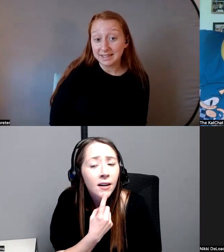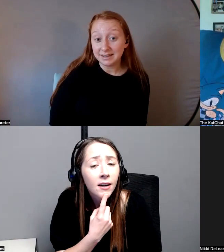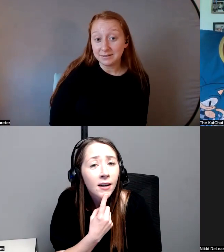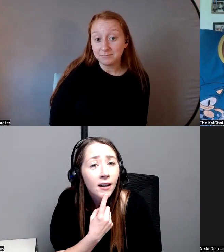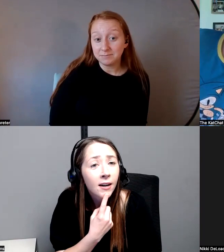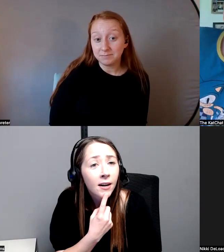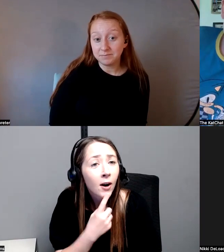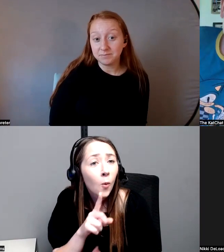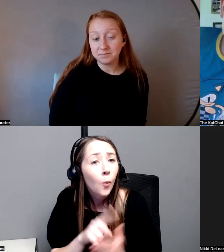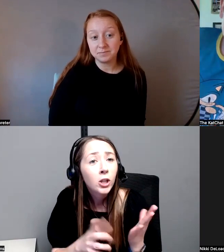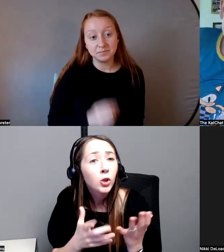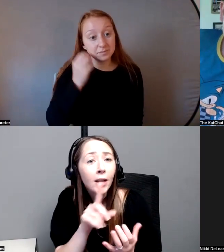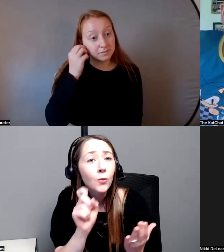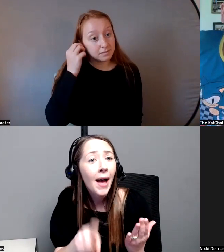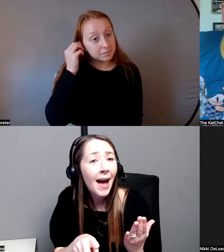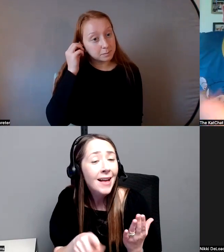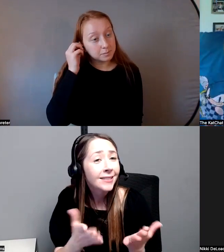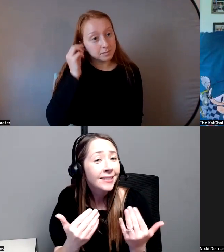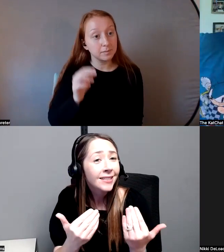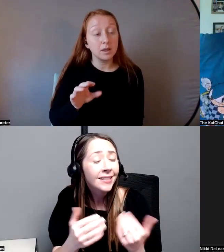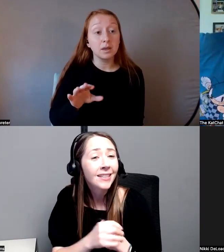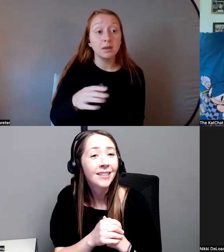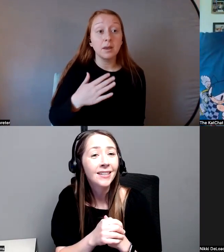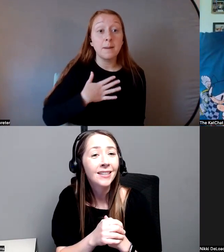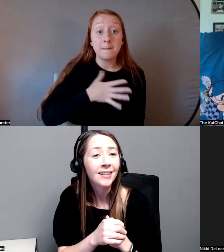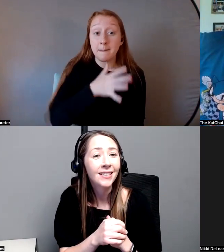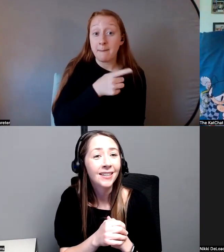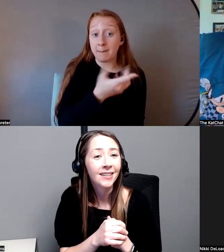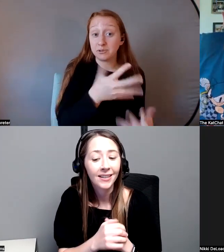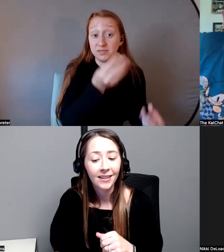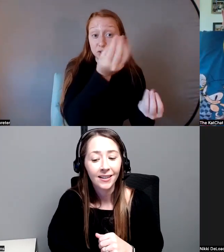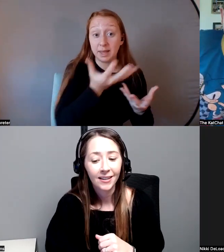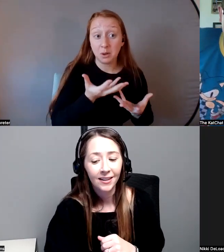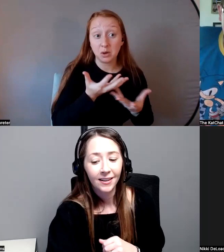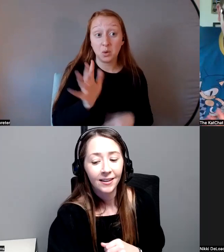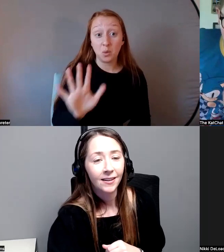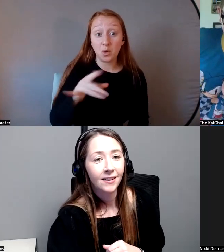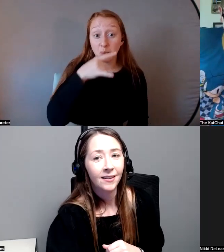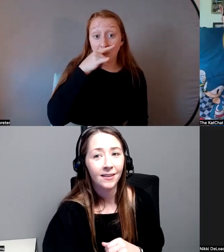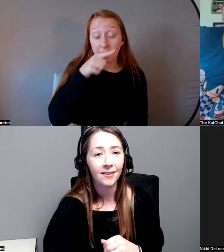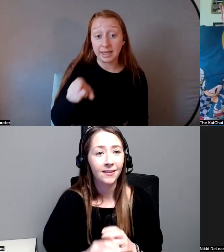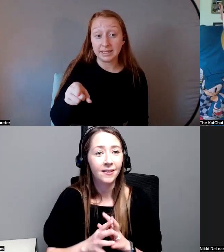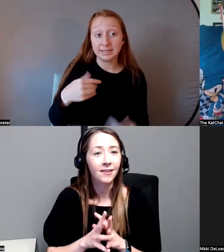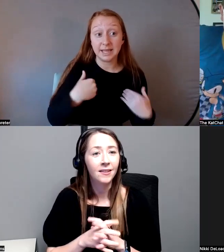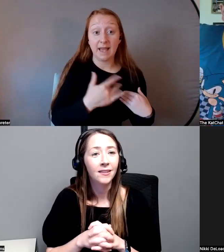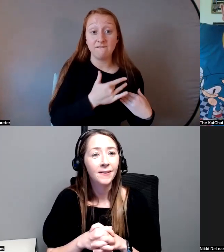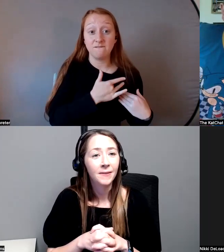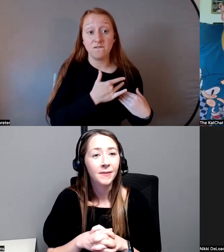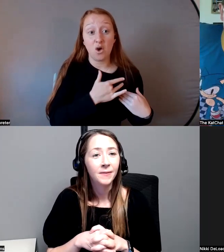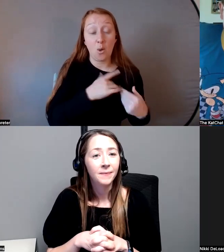Oh, what did you want to ask me? Mm. Well, my mom told me how your kid have a heart